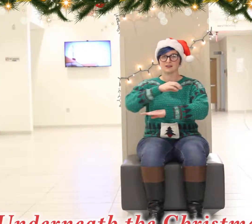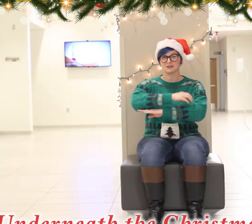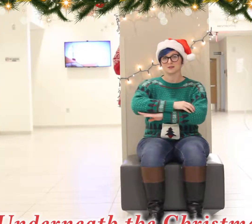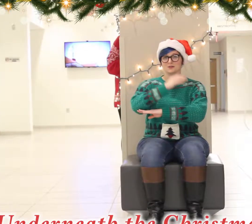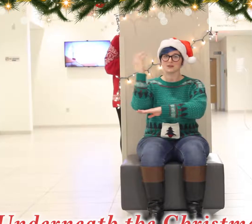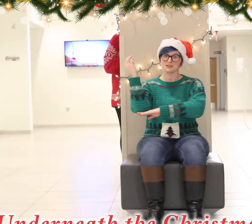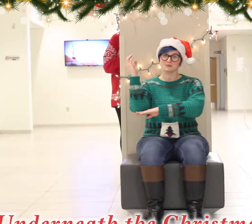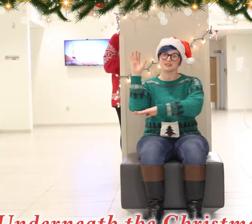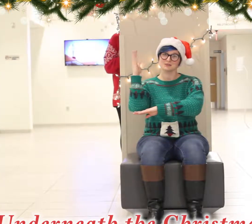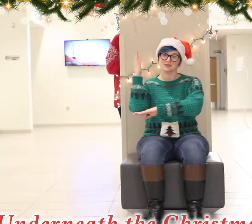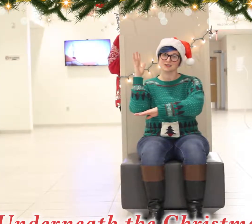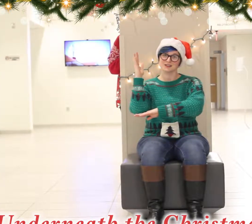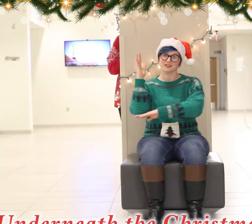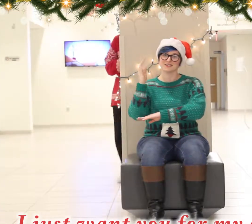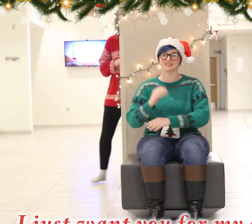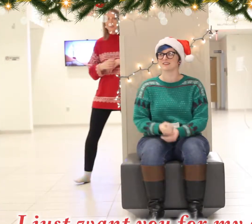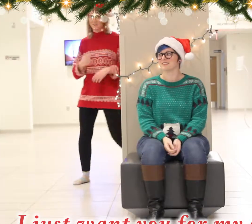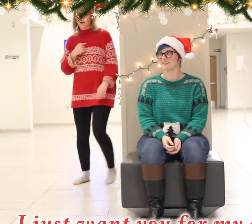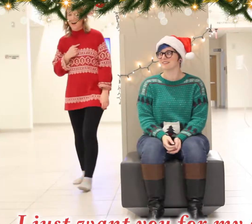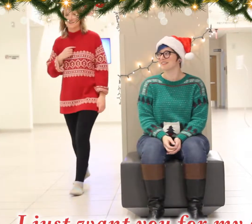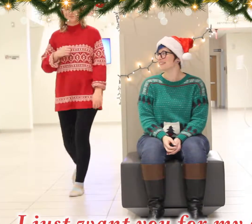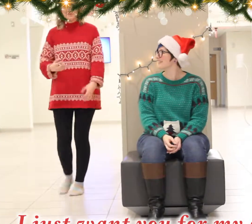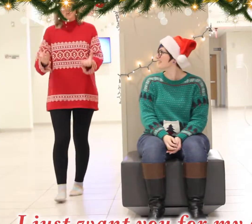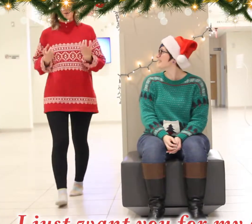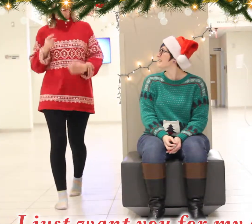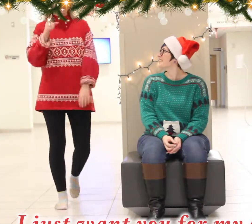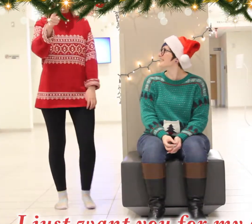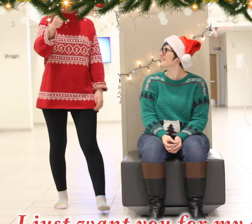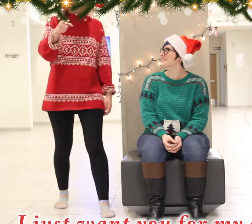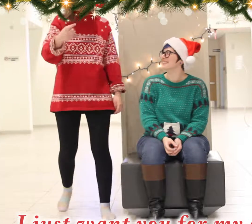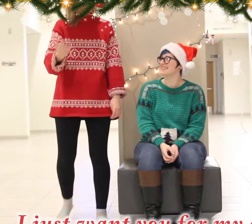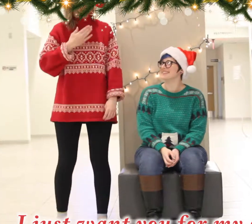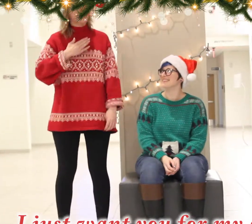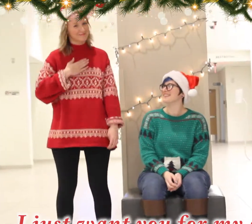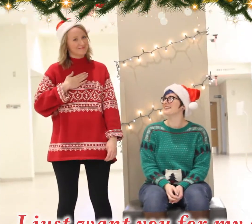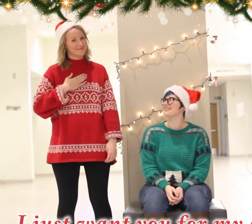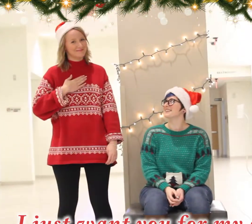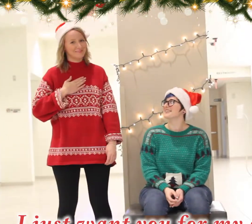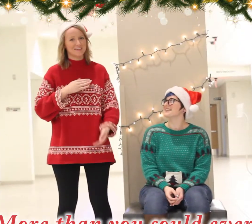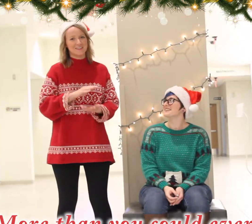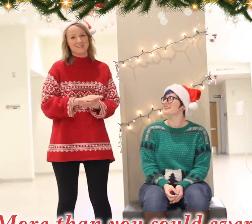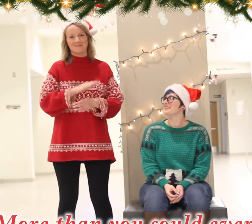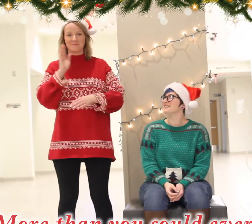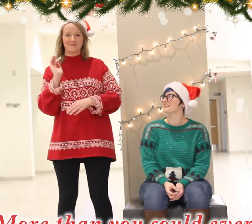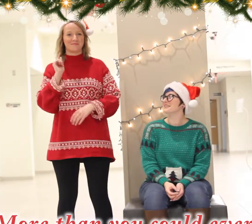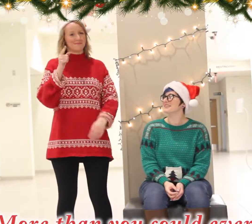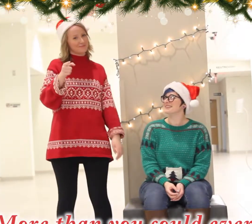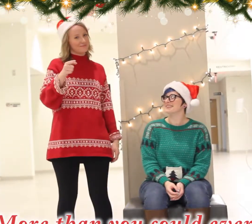the Christmas tree I just want you for my own More than you